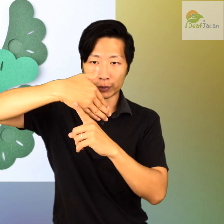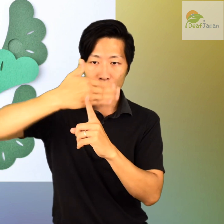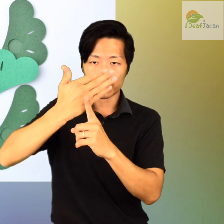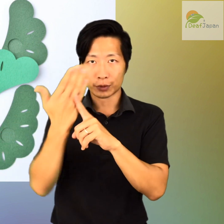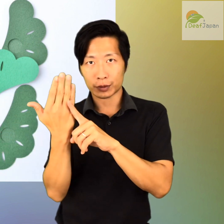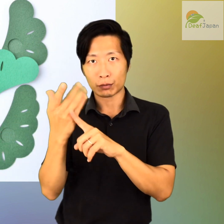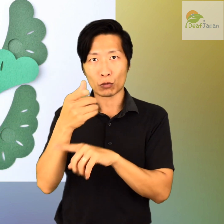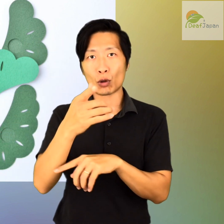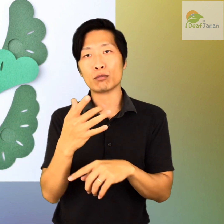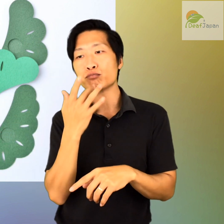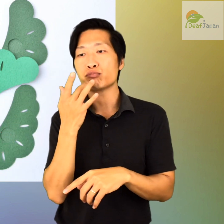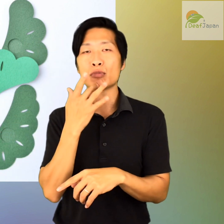position.